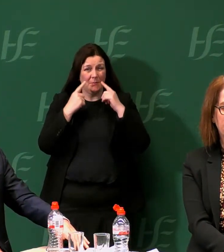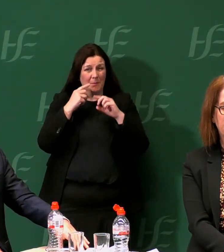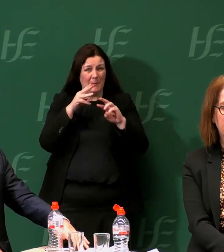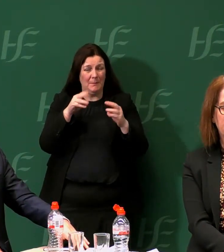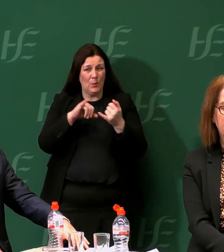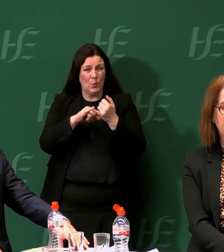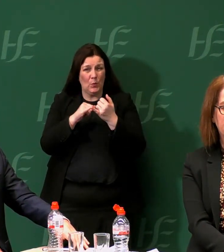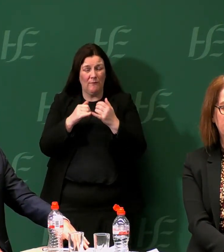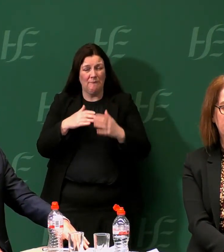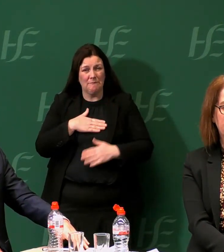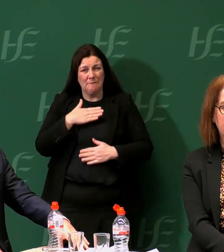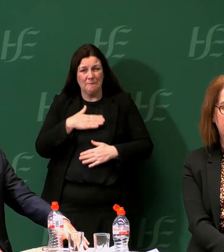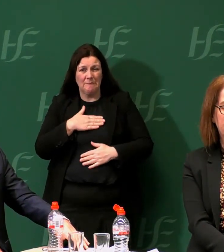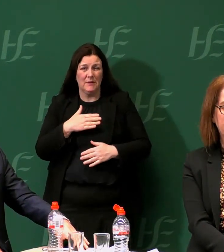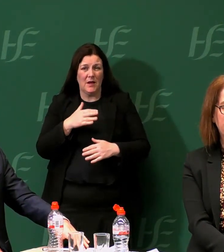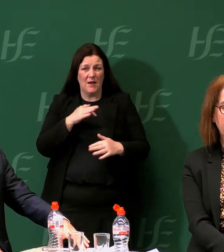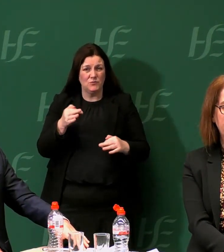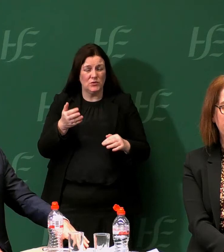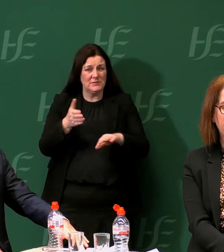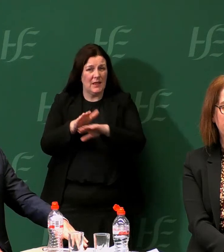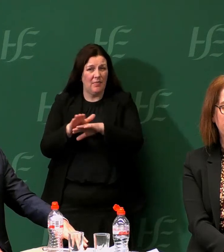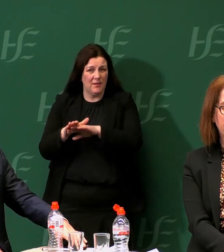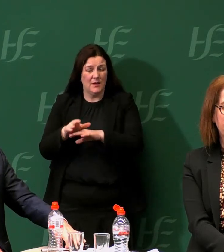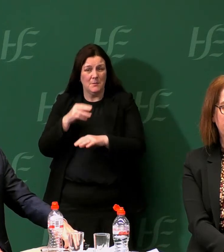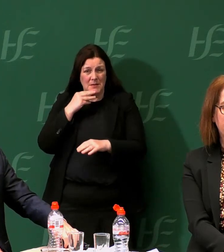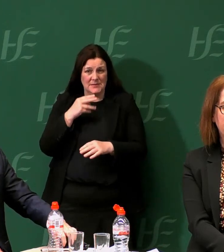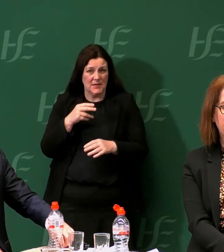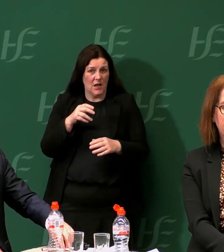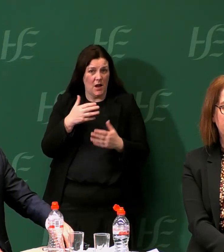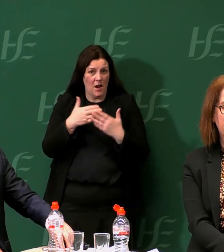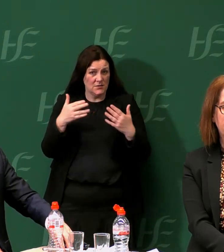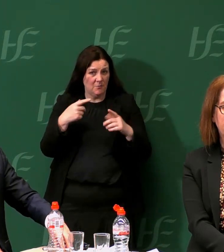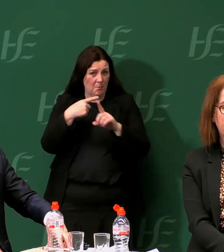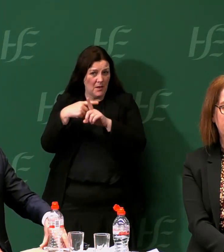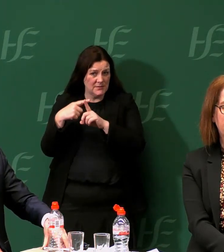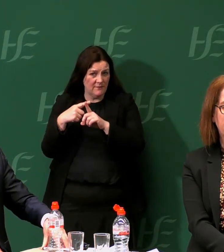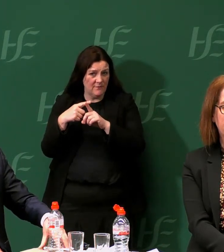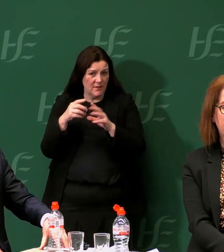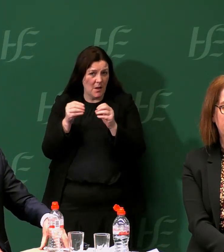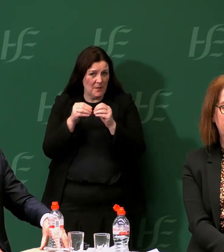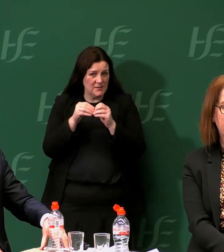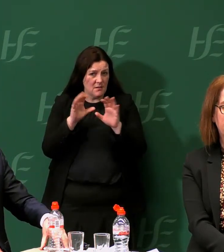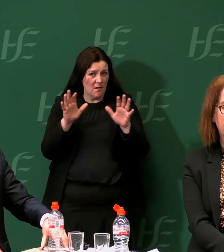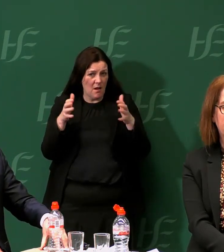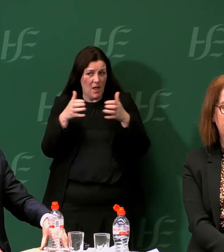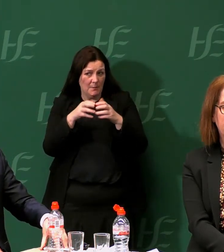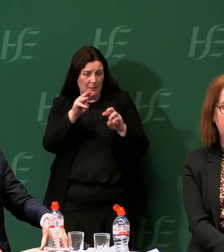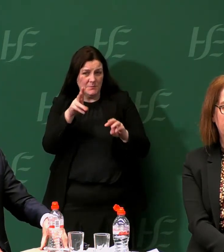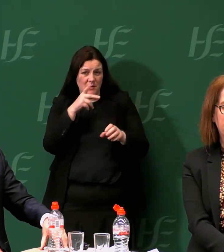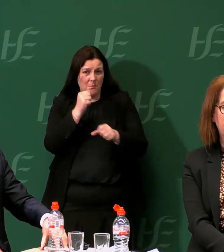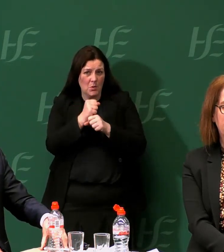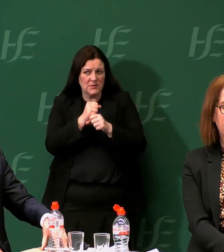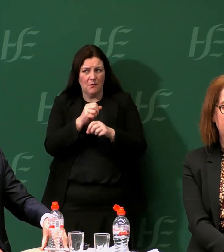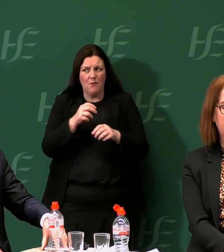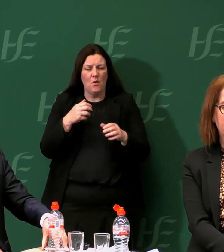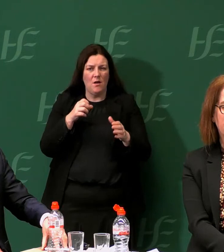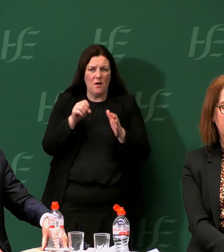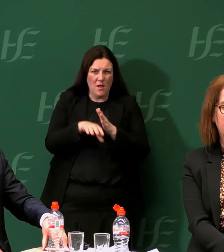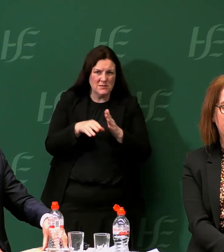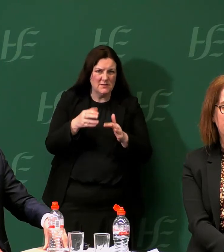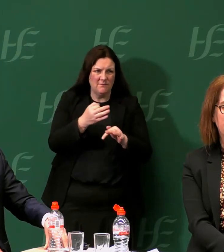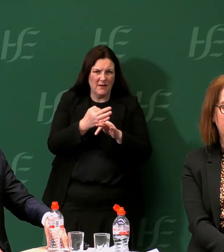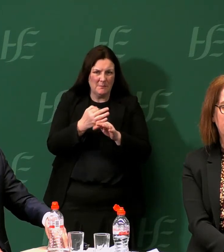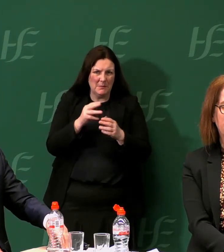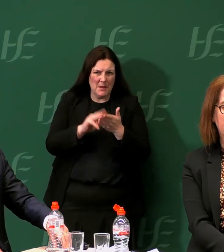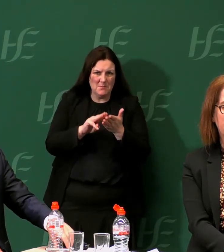that from people online, particularly families who've lost loved ones to COVID in the last 2 years. What exactly will be different in terms of what other resources the HC would have had previously